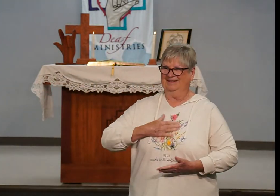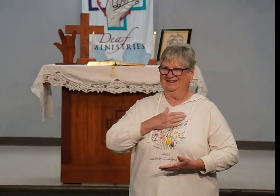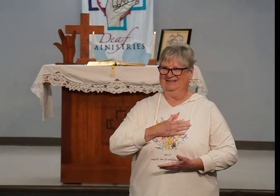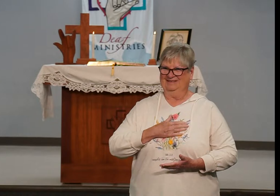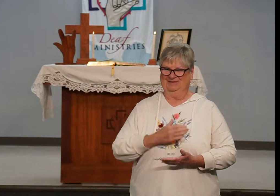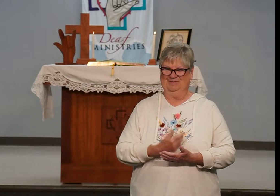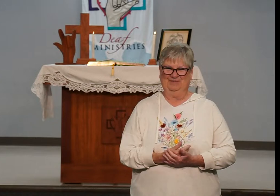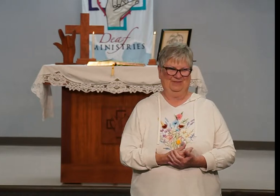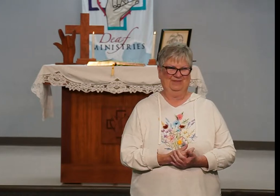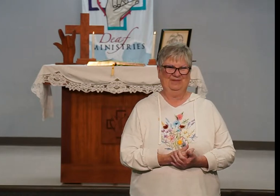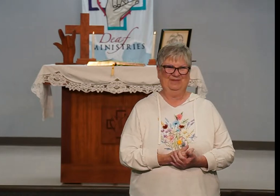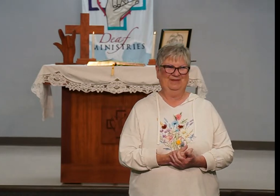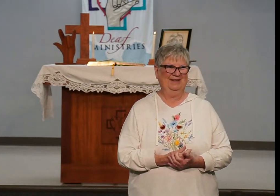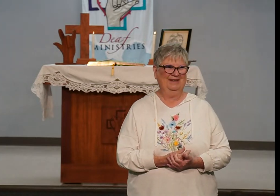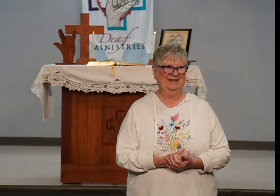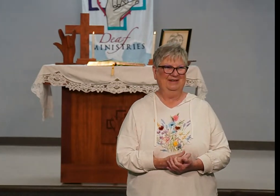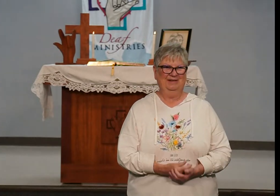We welcome Susan. Please stand.